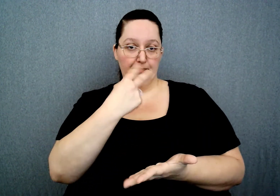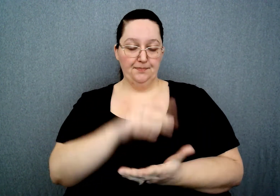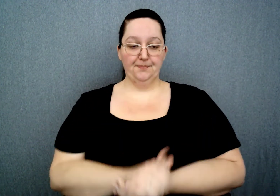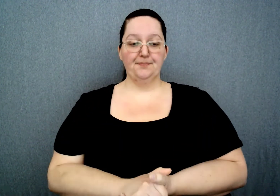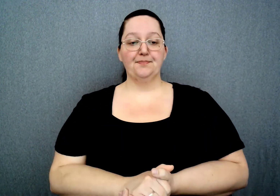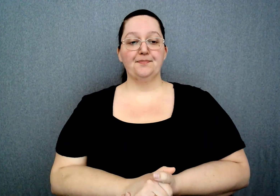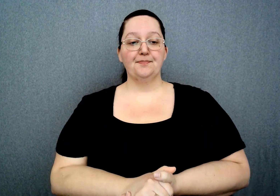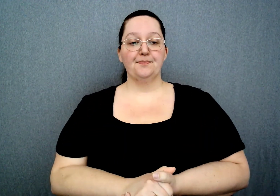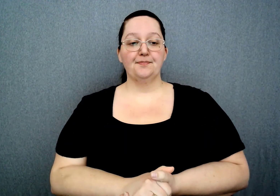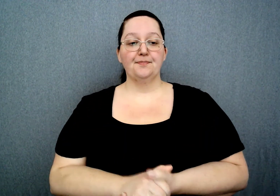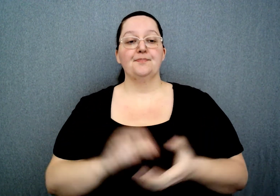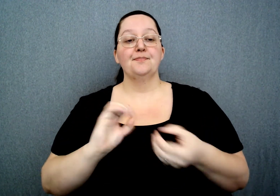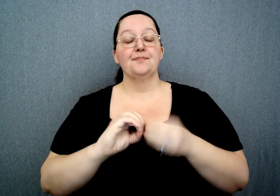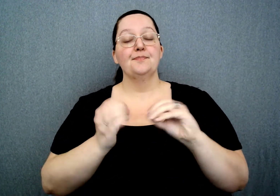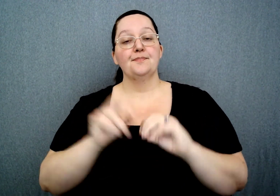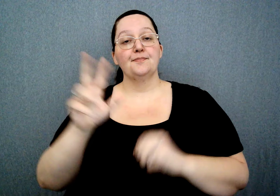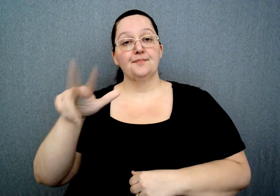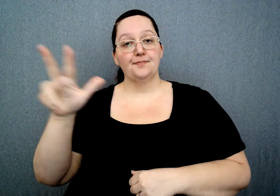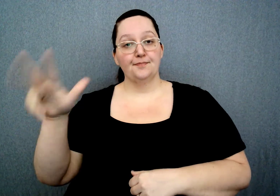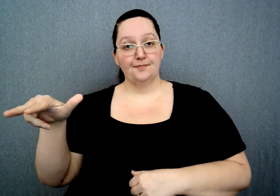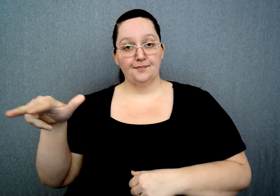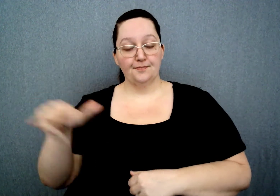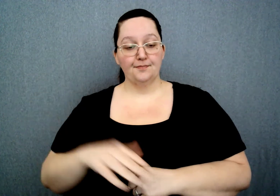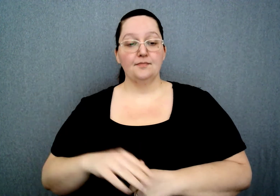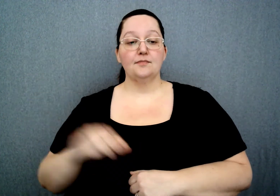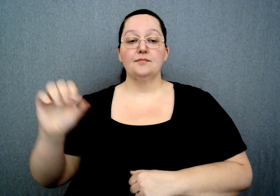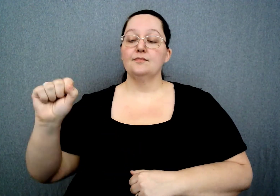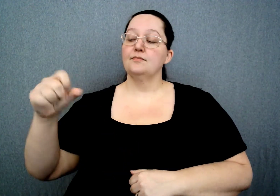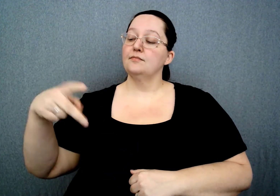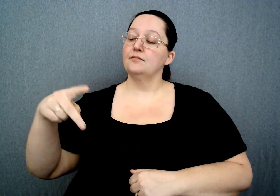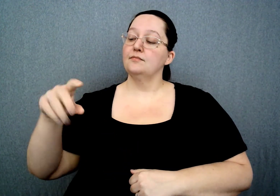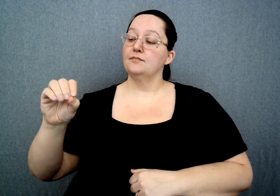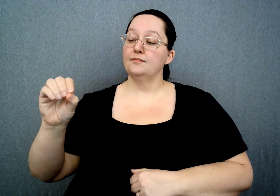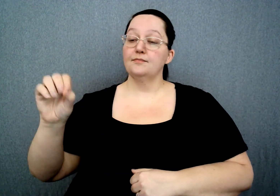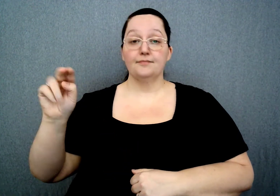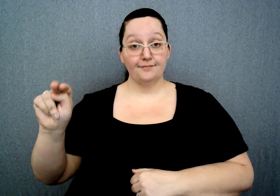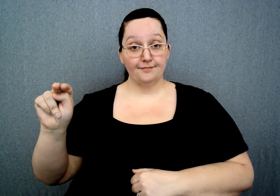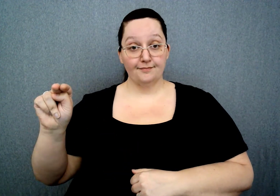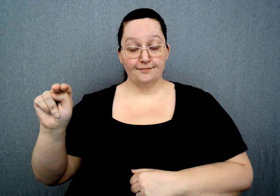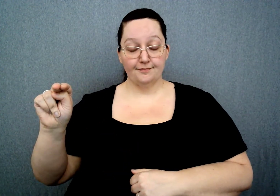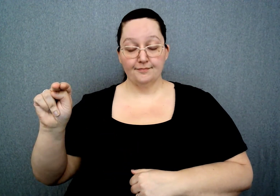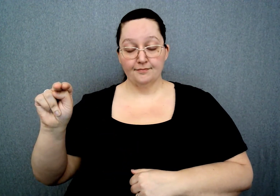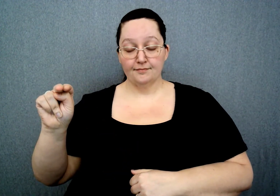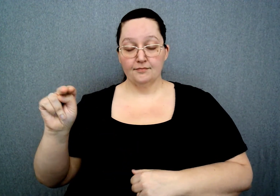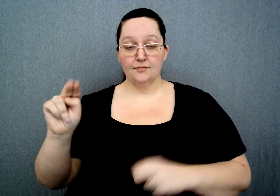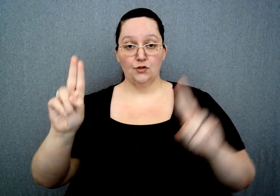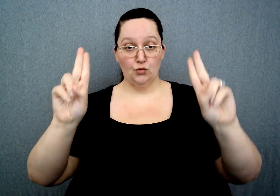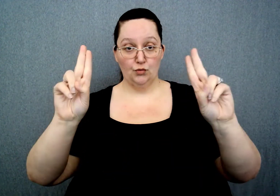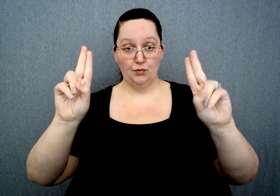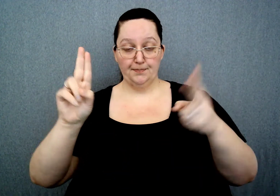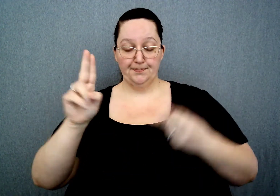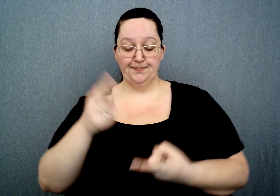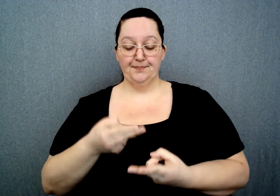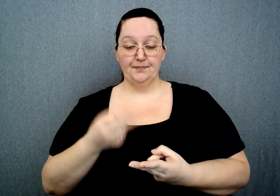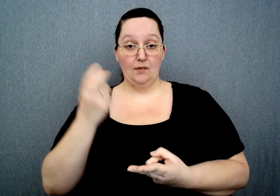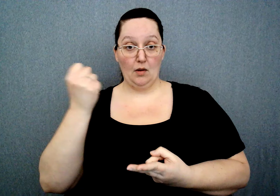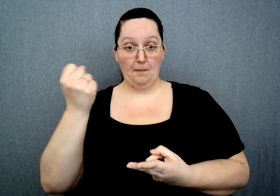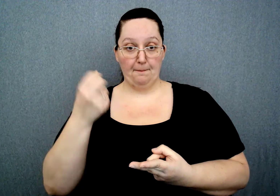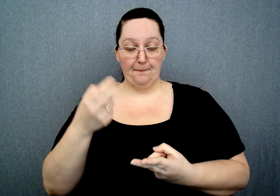pick the first variation of fork. 33 is spoon. Two U hand shapes.